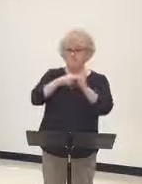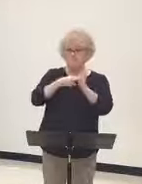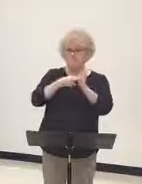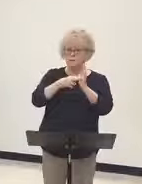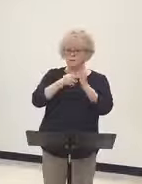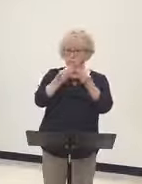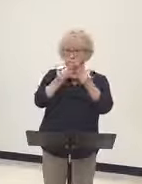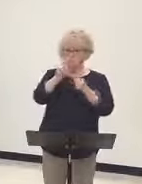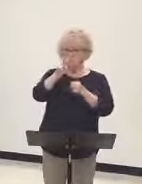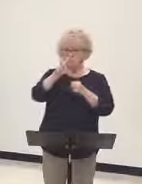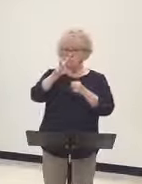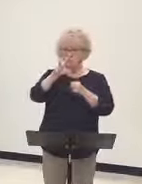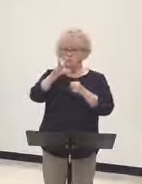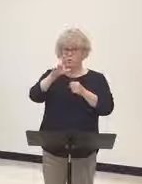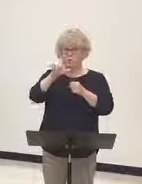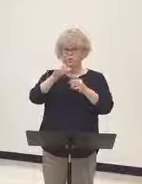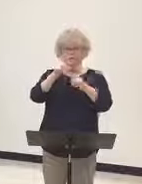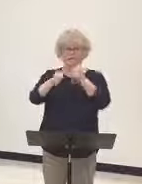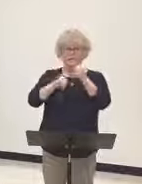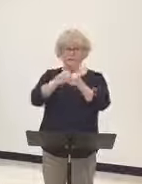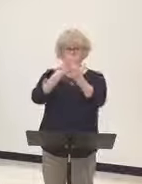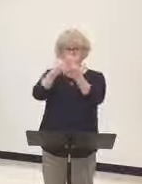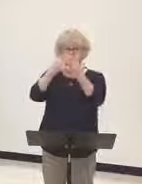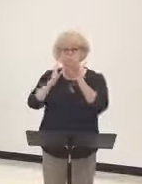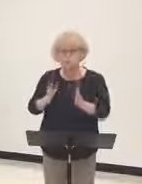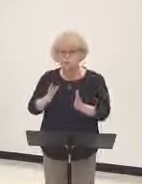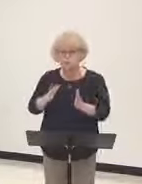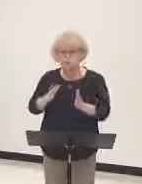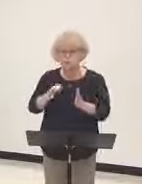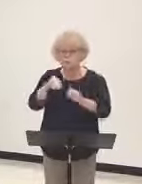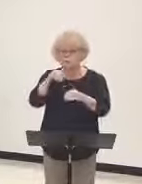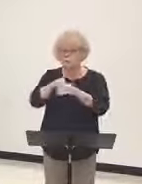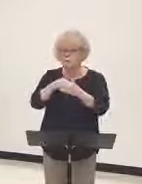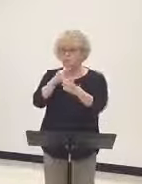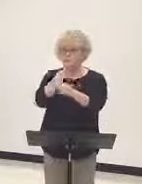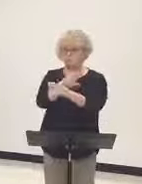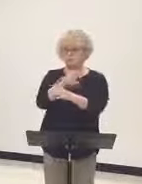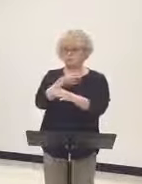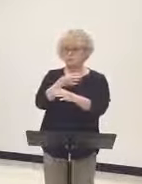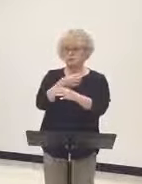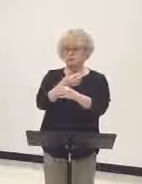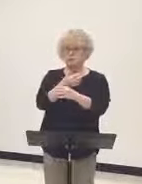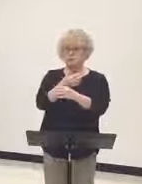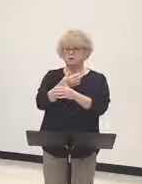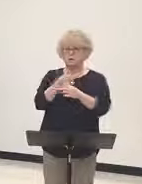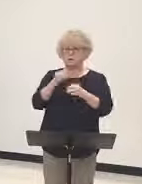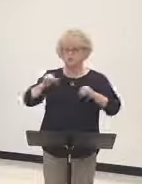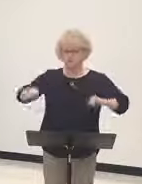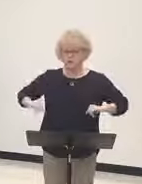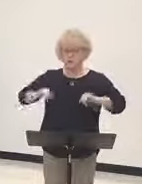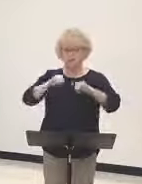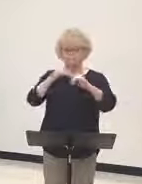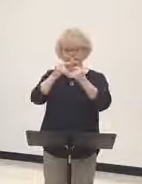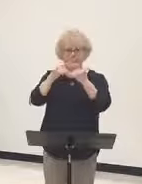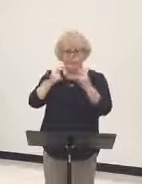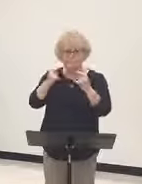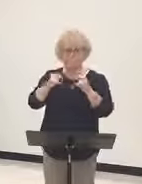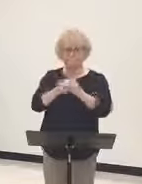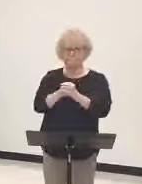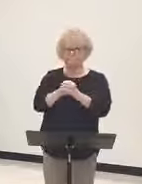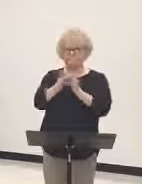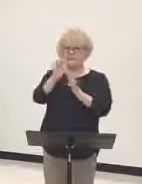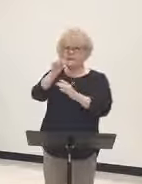23 years as a prisoner in the Soviet camps, labor camps